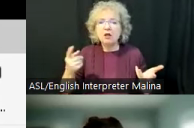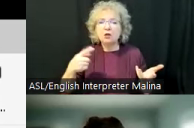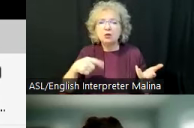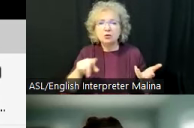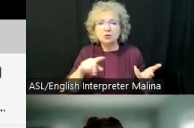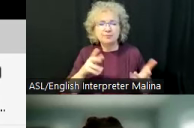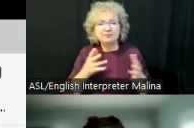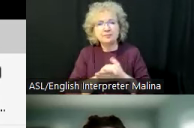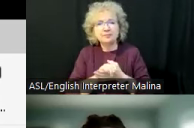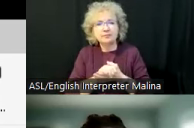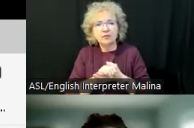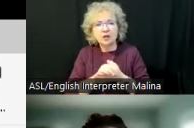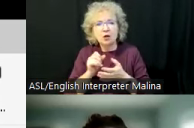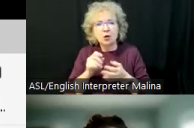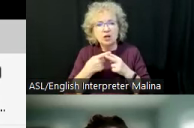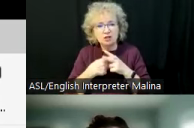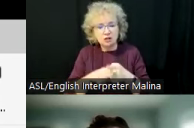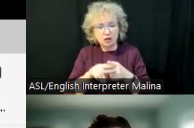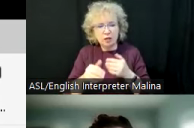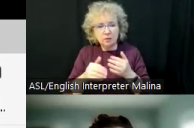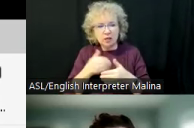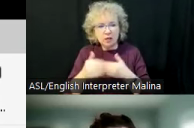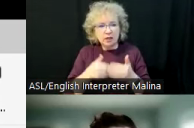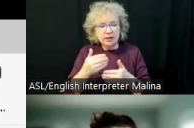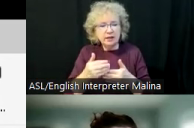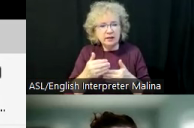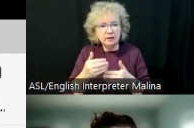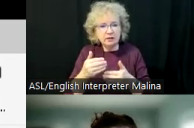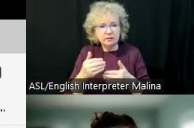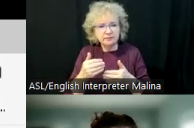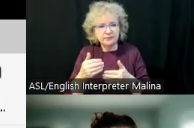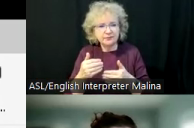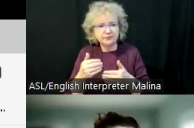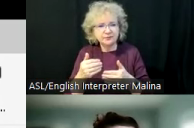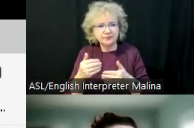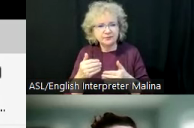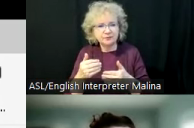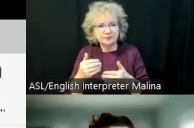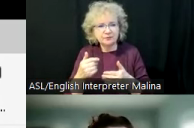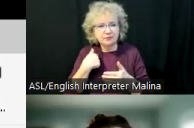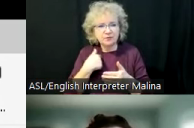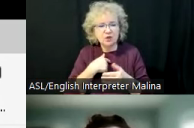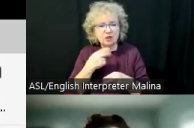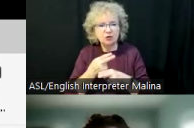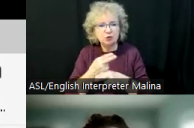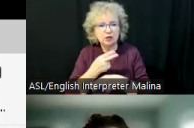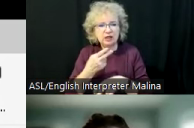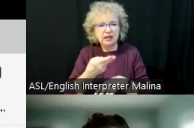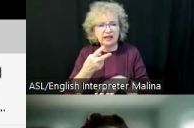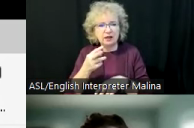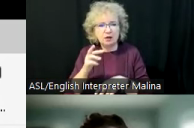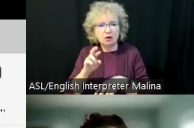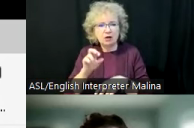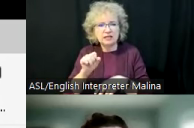So basically to start off the process, we use what's called an HRSN